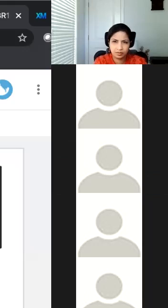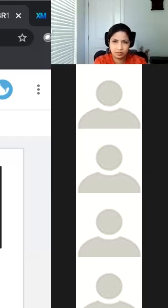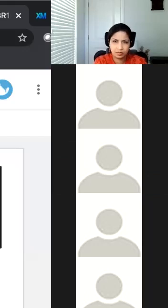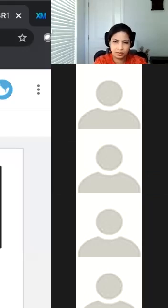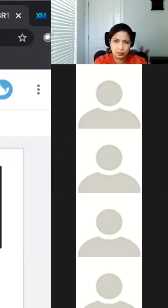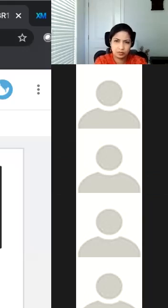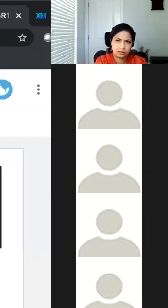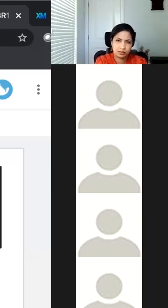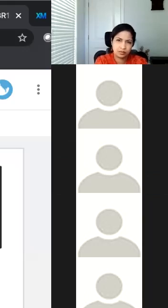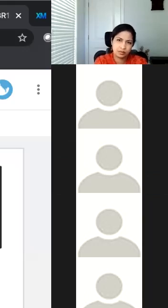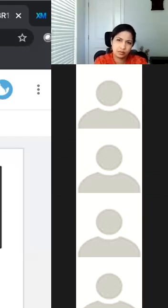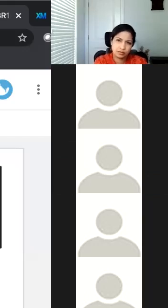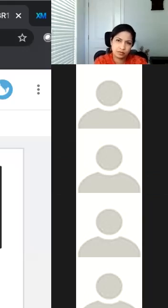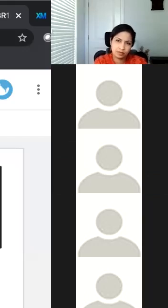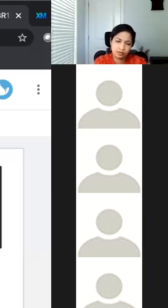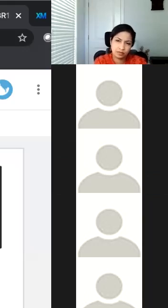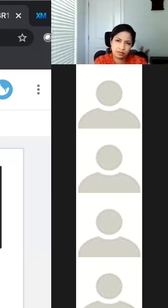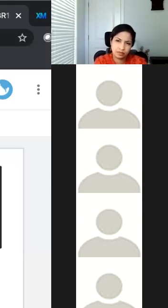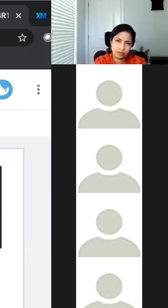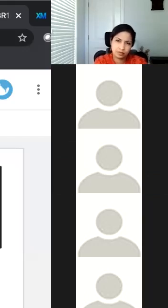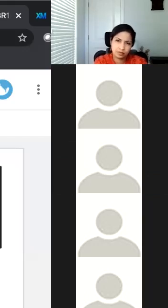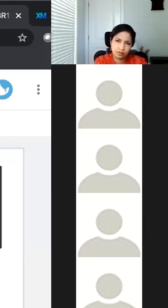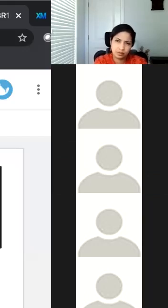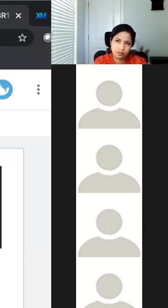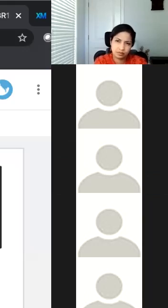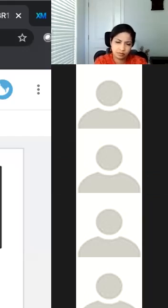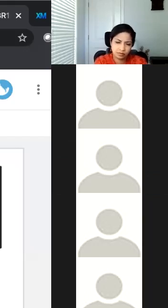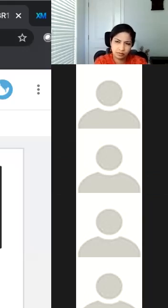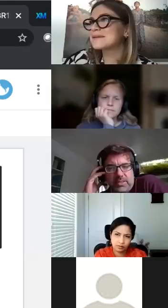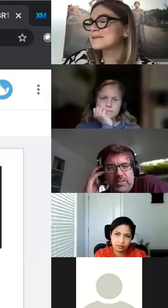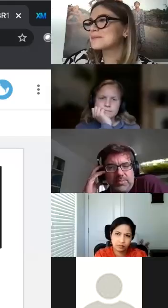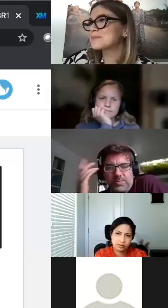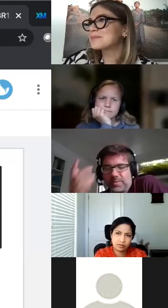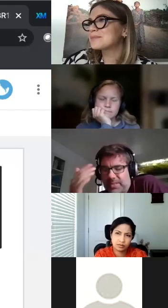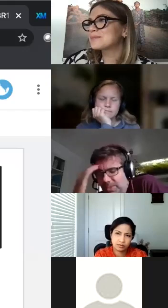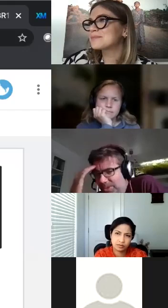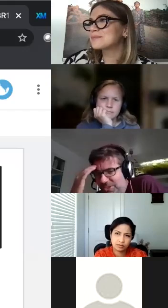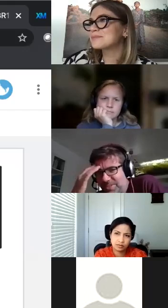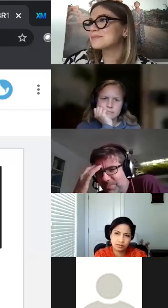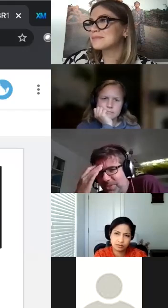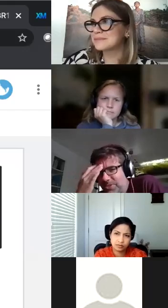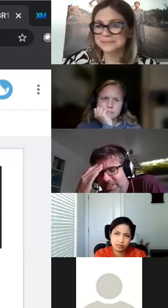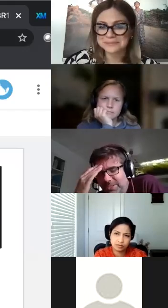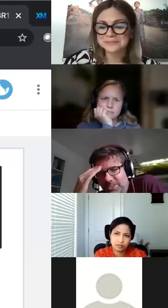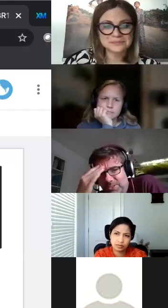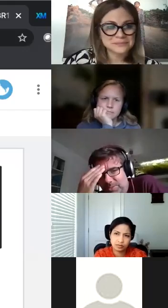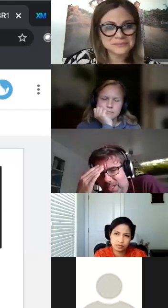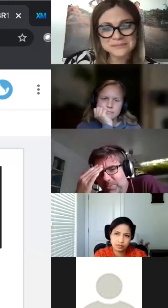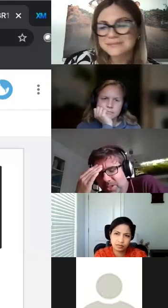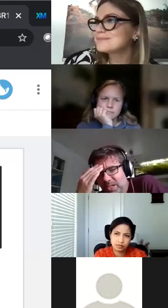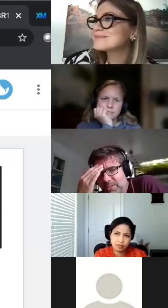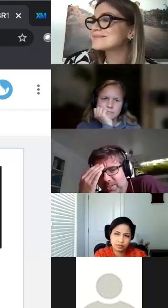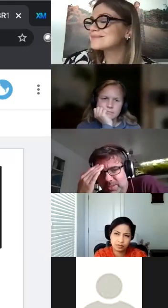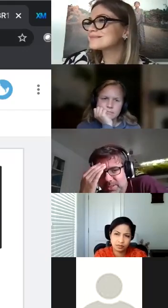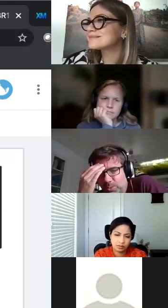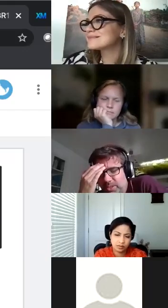Maybe one, sorry. It's on now. Yeah, one aspect to add, and actually it was just Marie who reminded